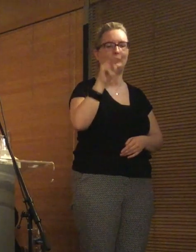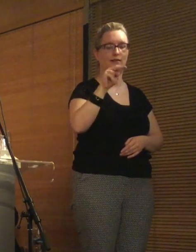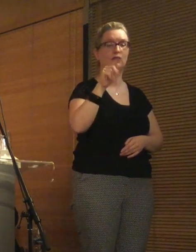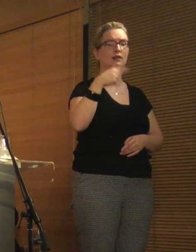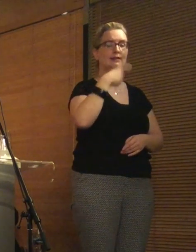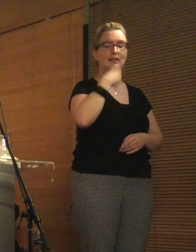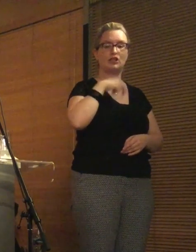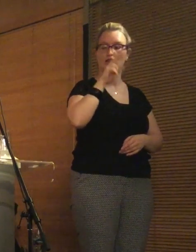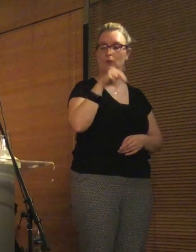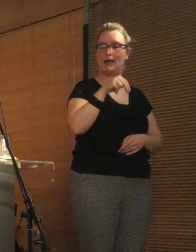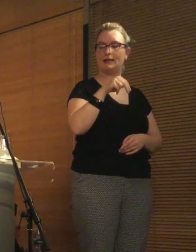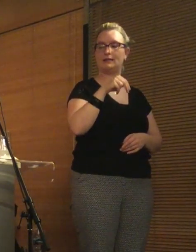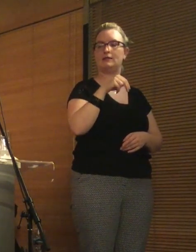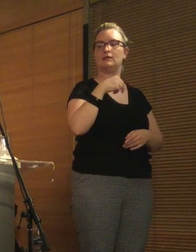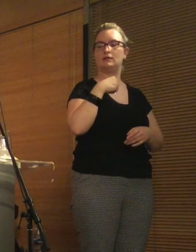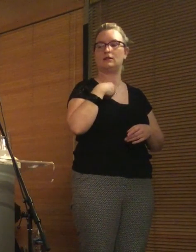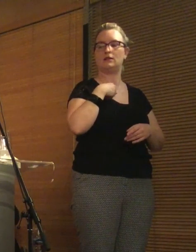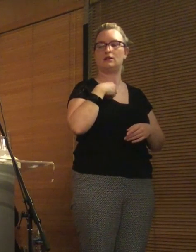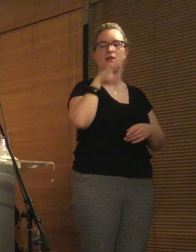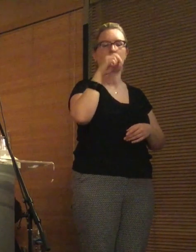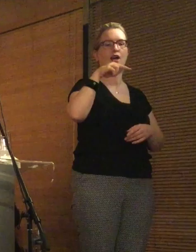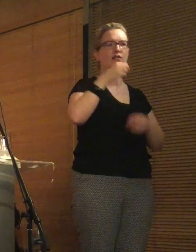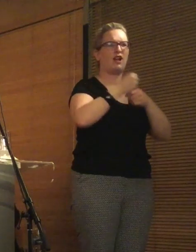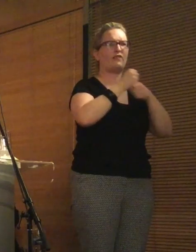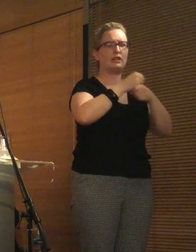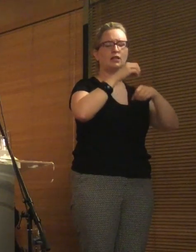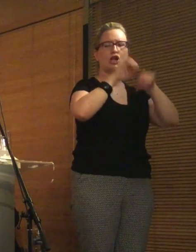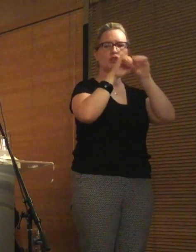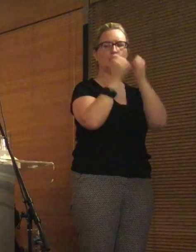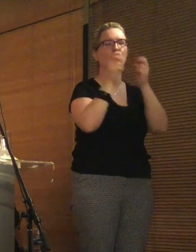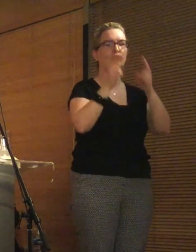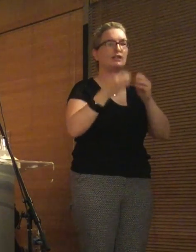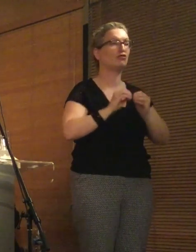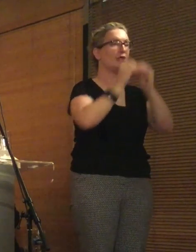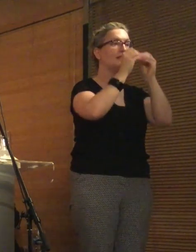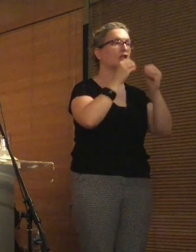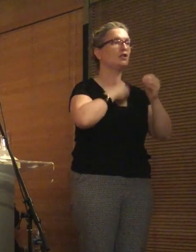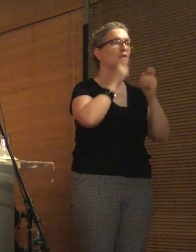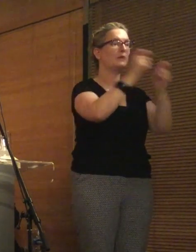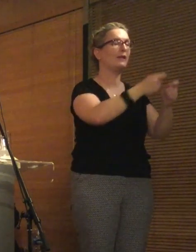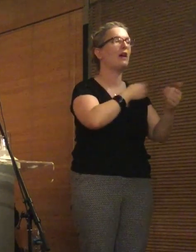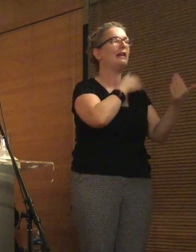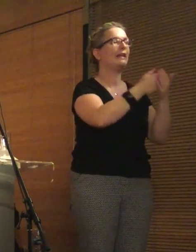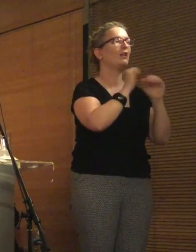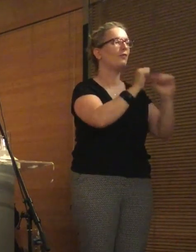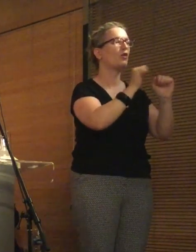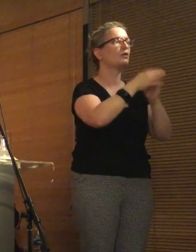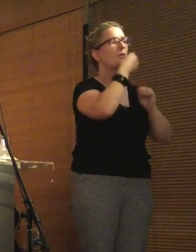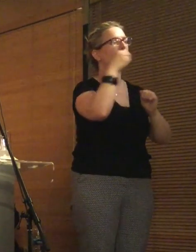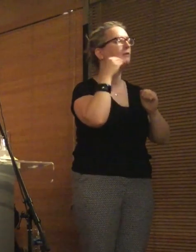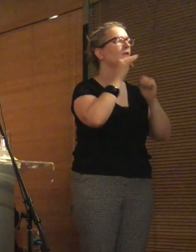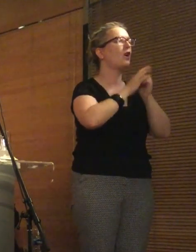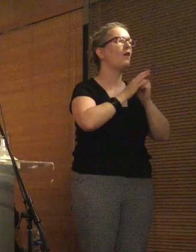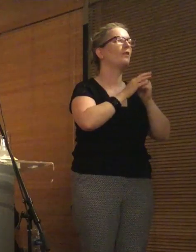UN International Covenant on Economic, Social and Cultural Rights were created to give legal force to the promises of the